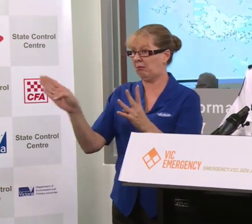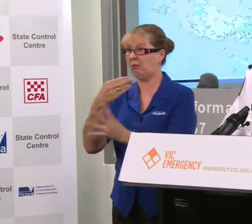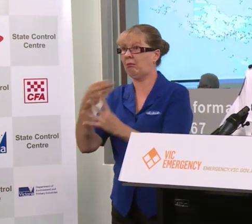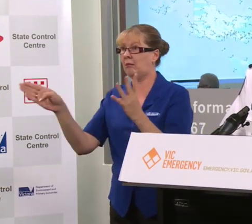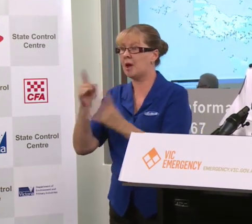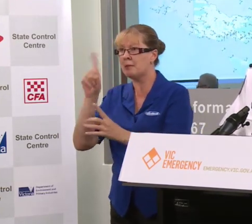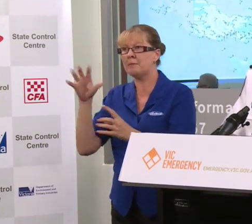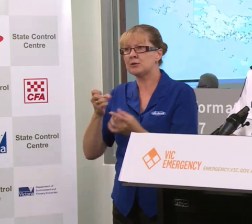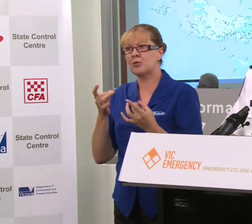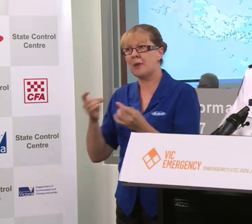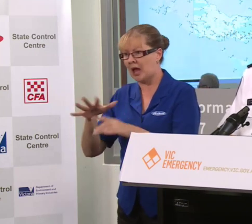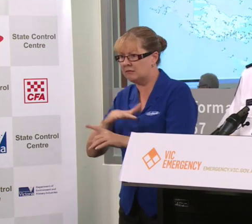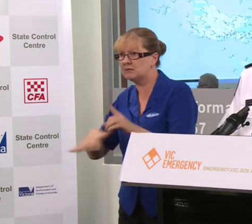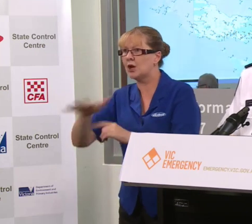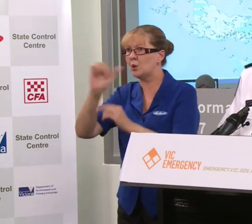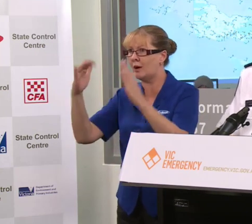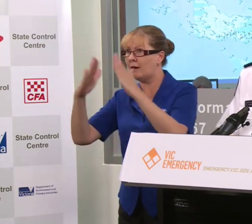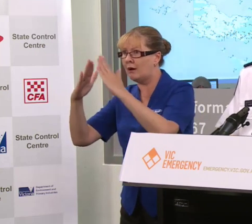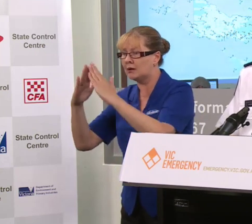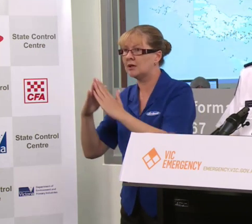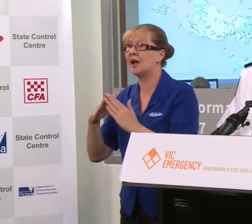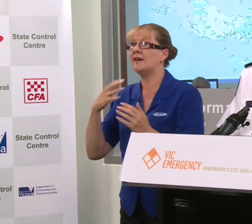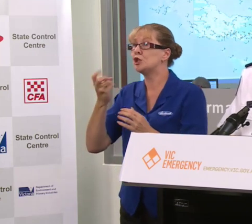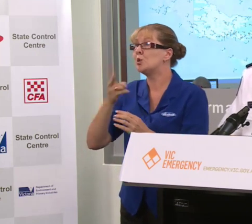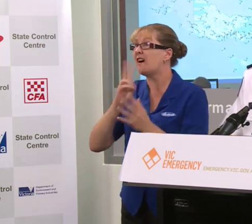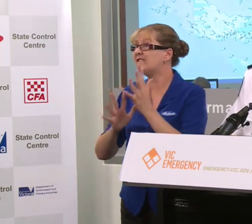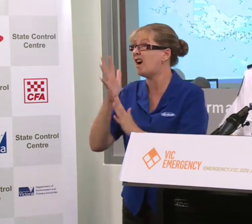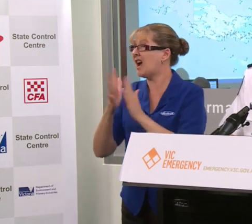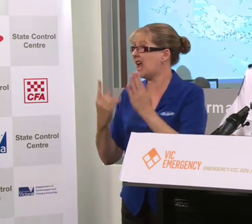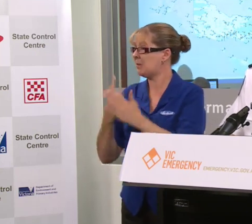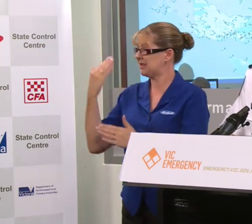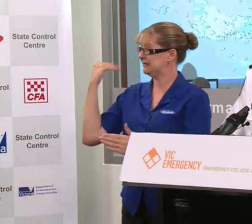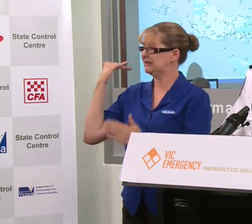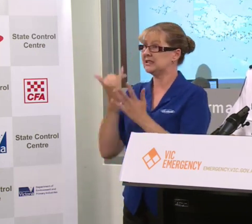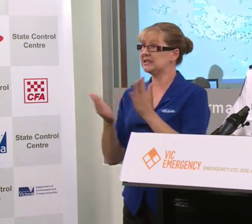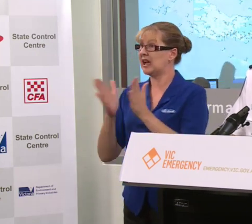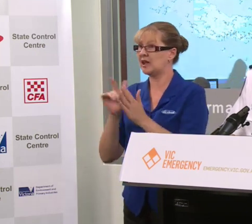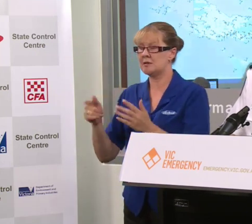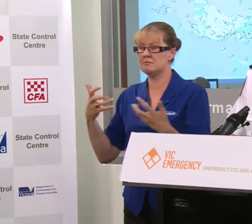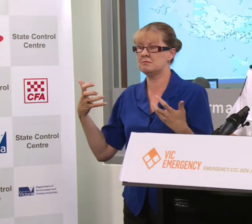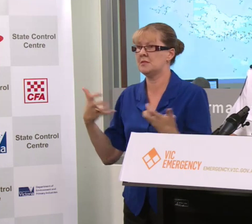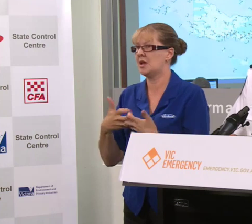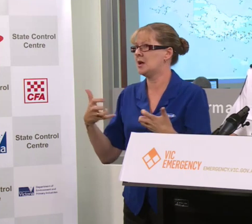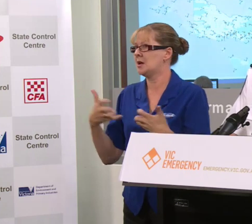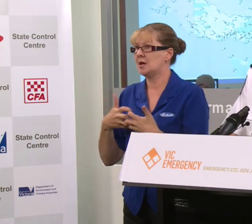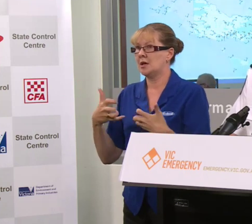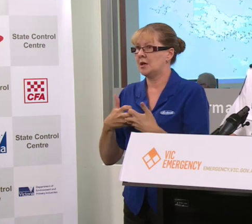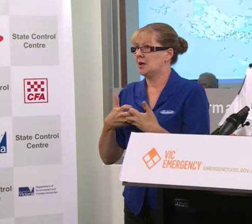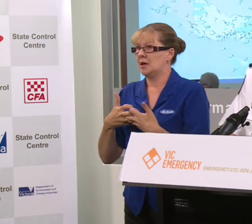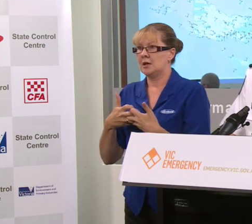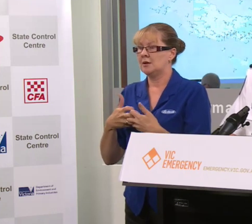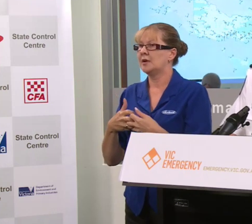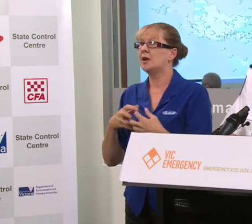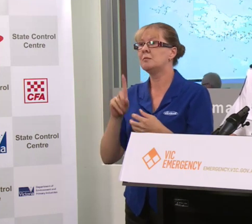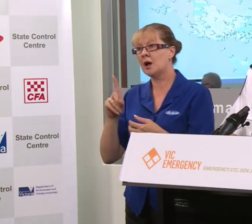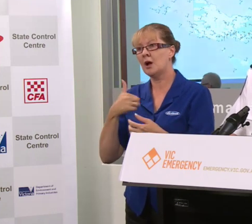critical. 200 fires reported on Sunday, and that's a large number of fires in any figure. In closing,